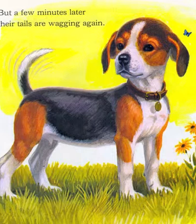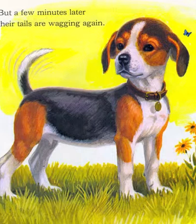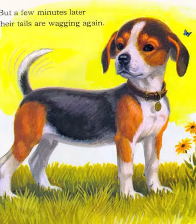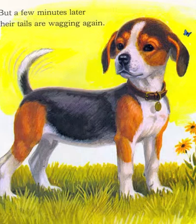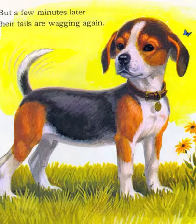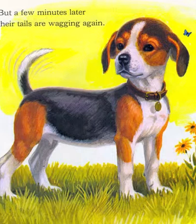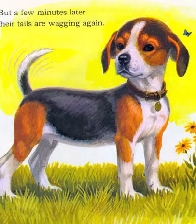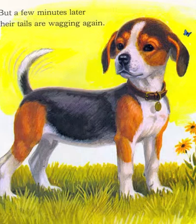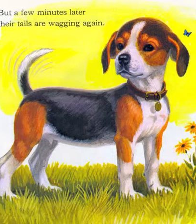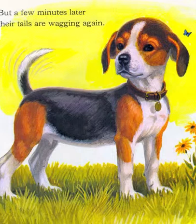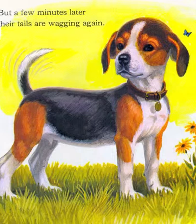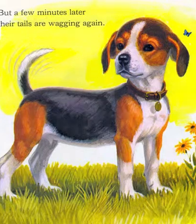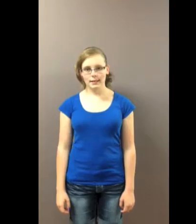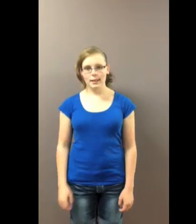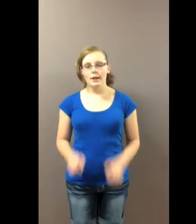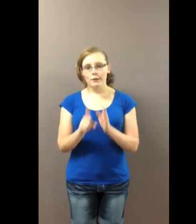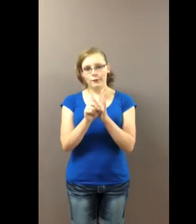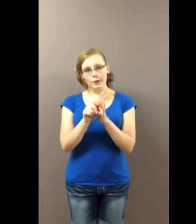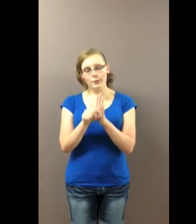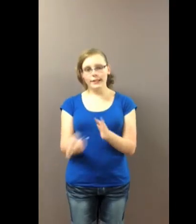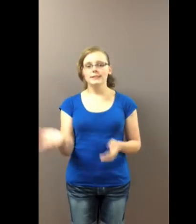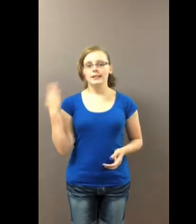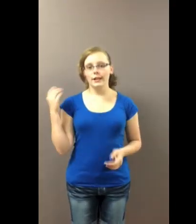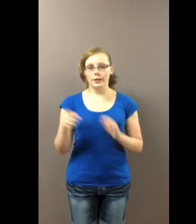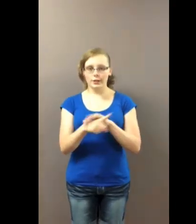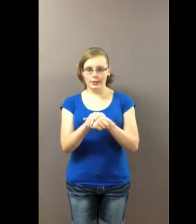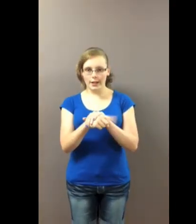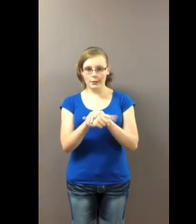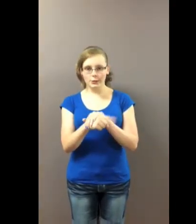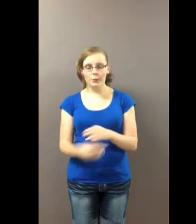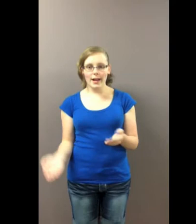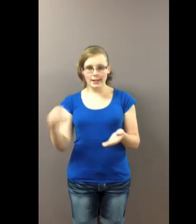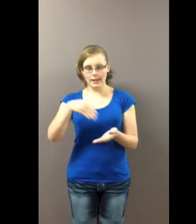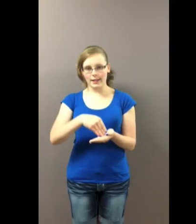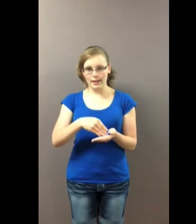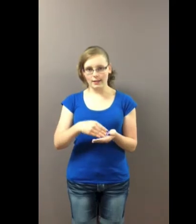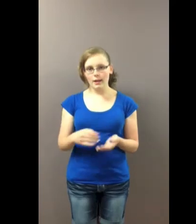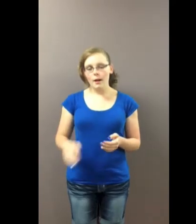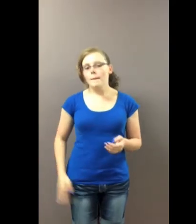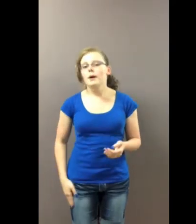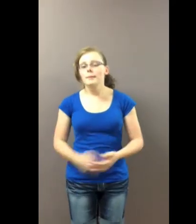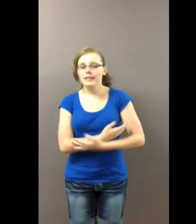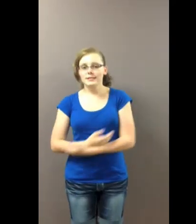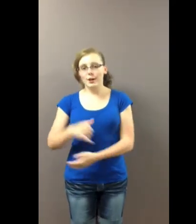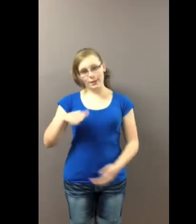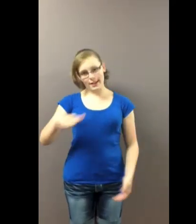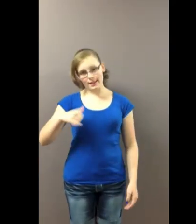. But a few minutes later, their tails are wagging again. Puppies are